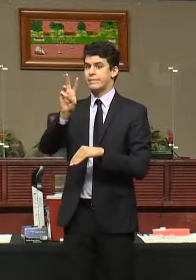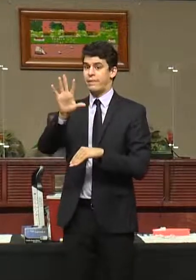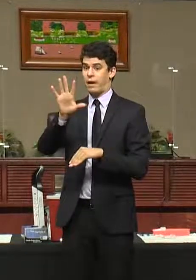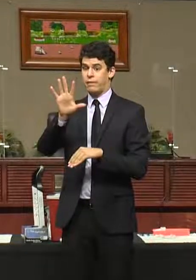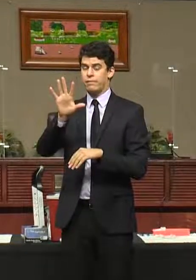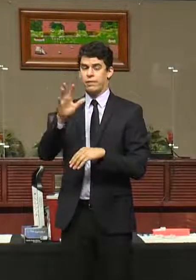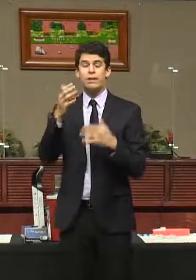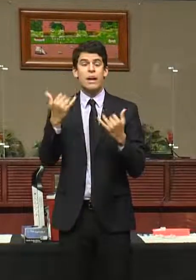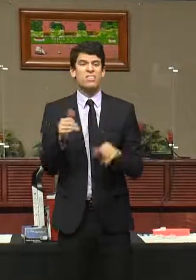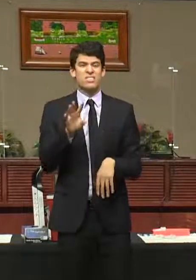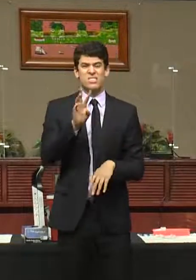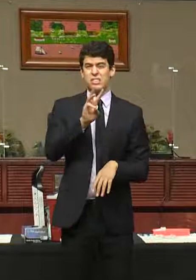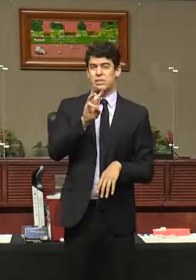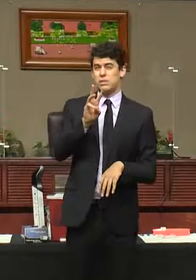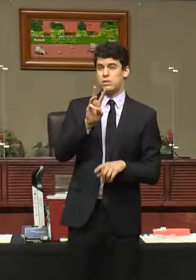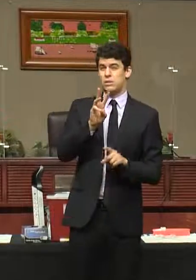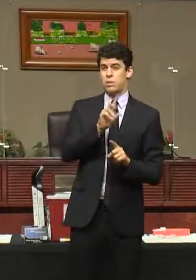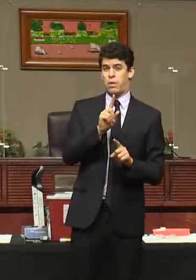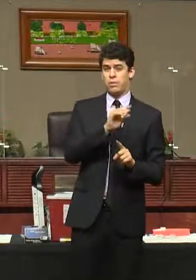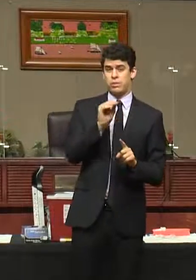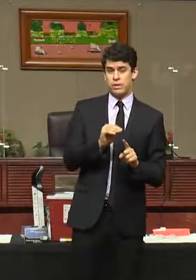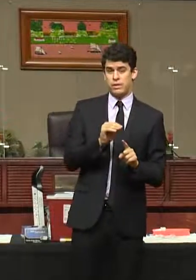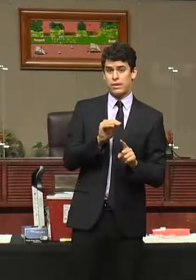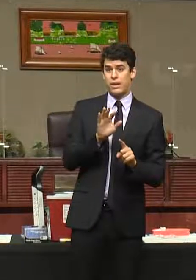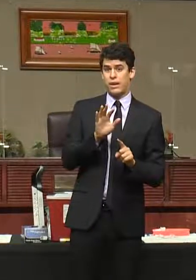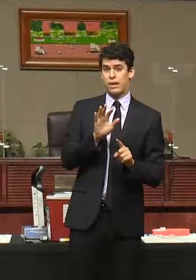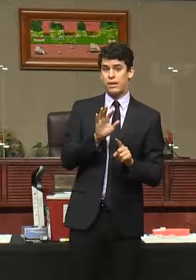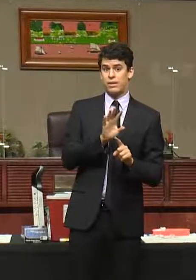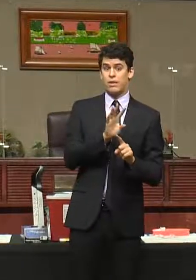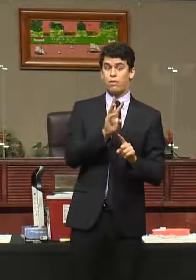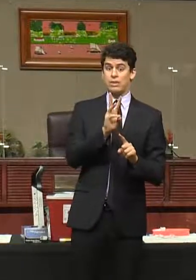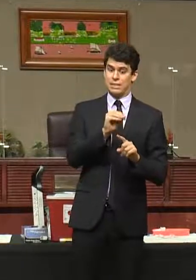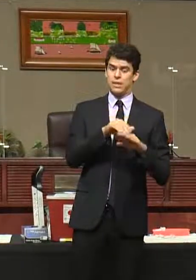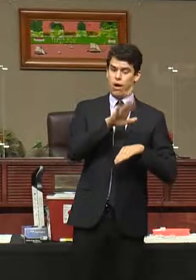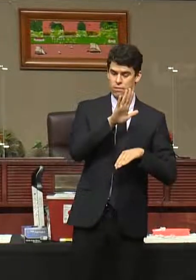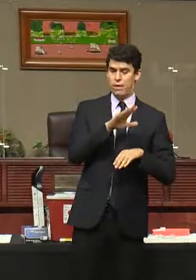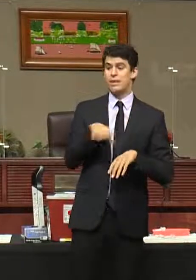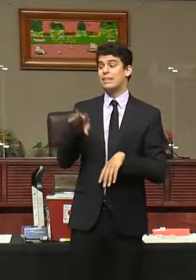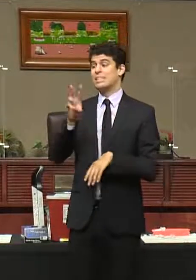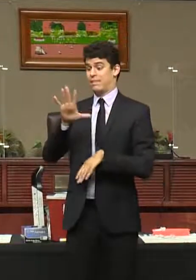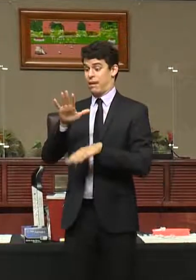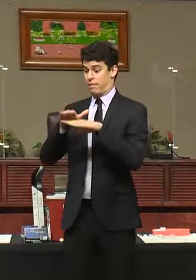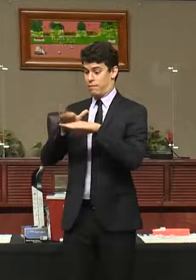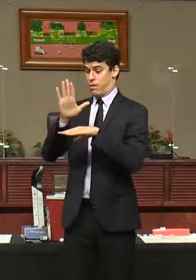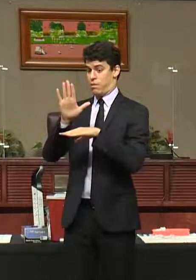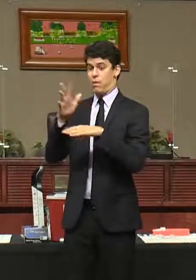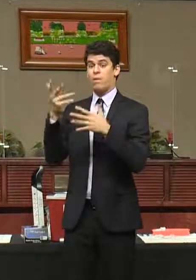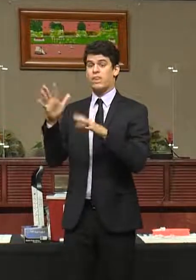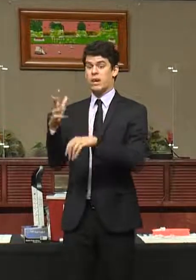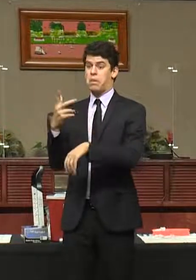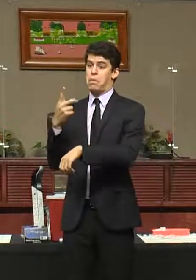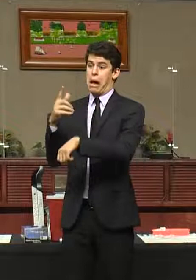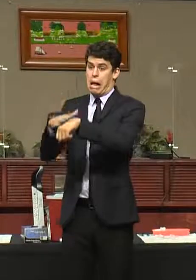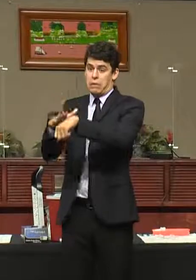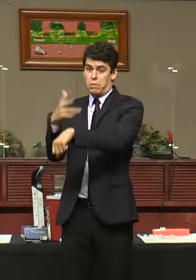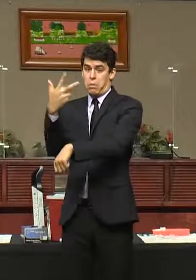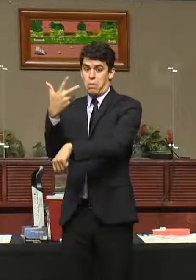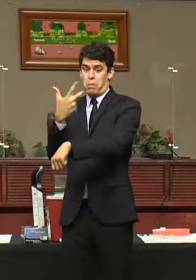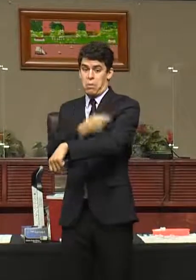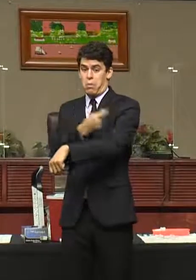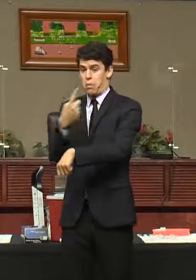61.6%, and when you go 65 that at least have one or more doses are